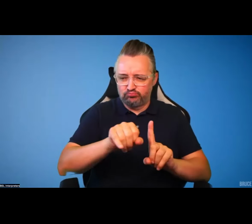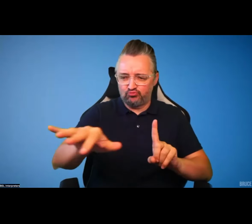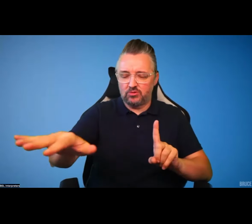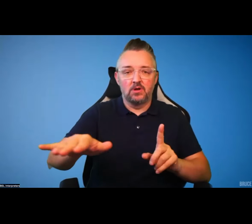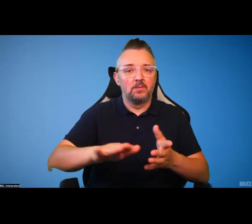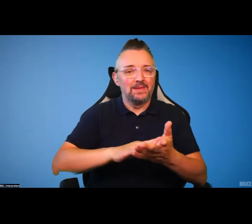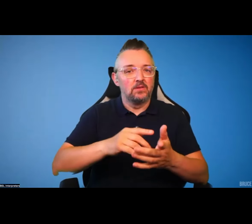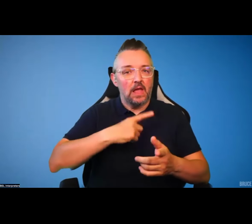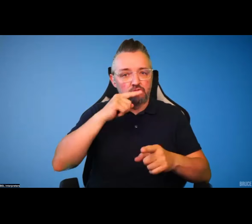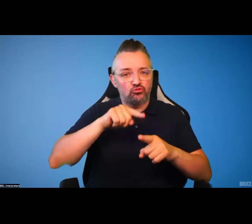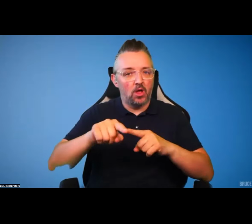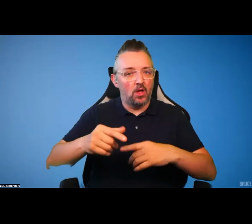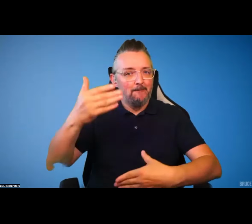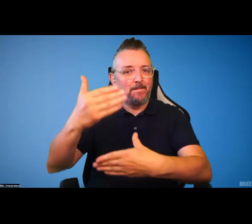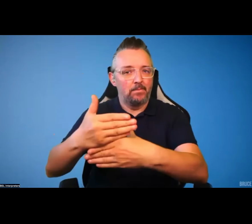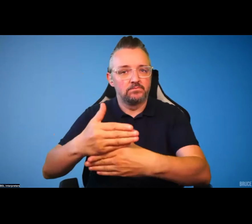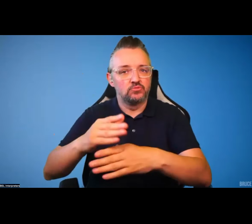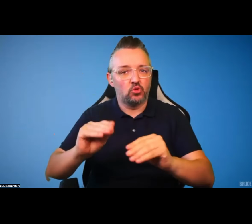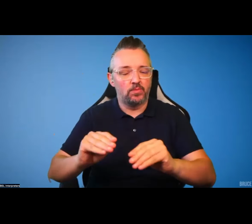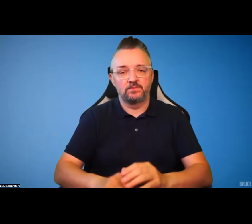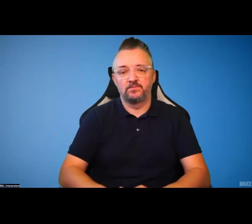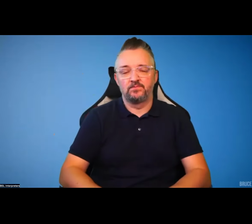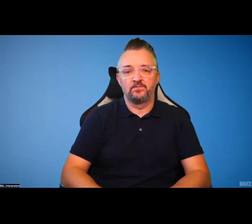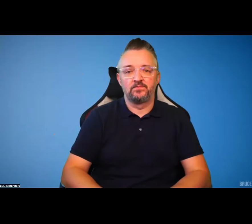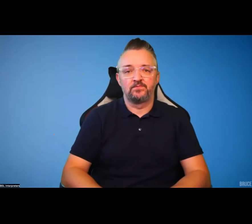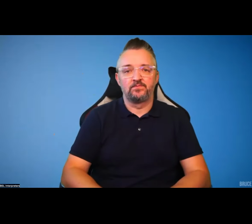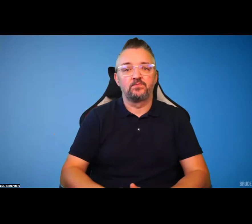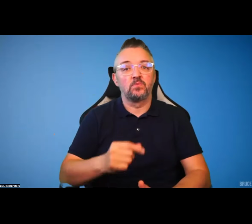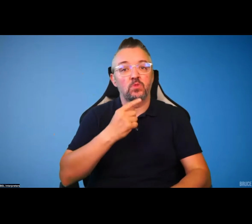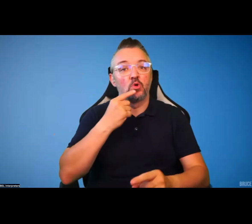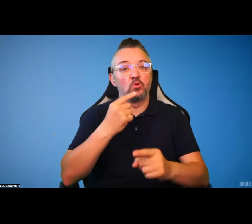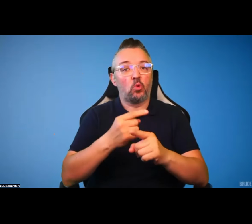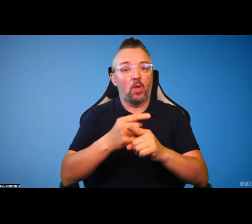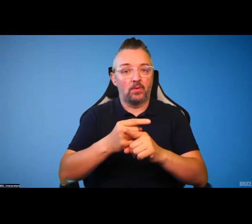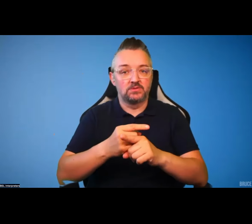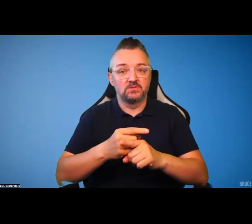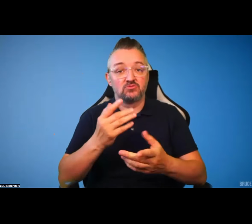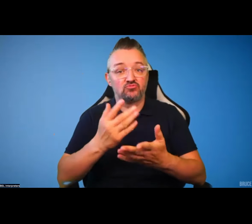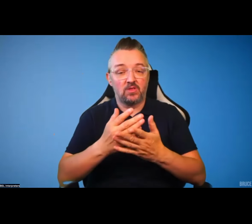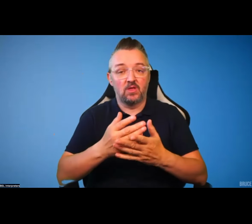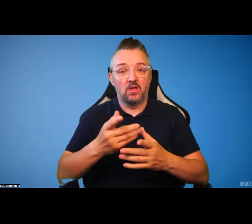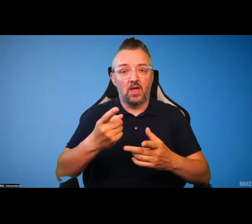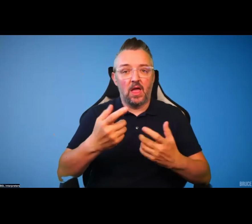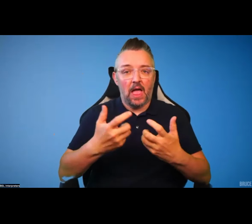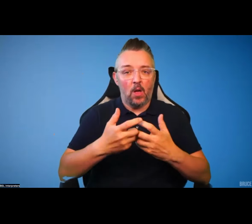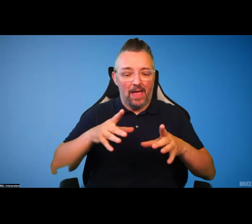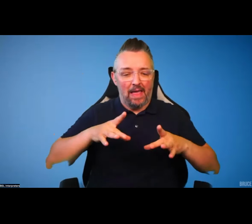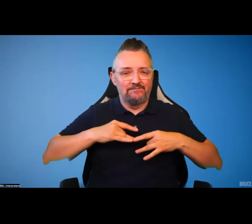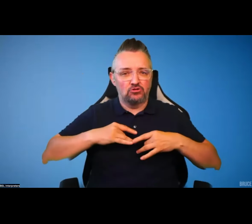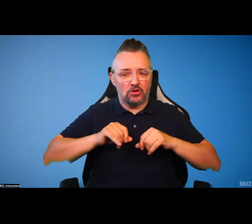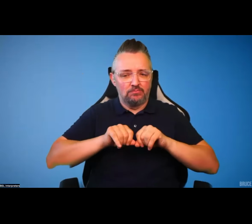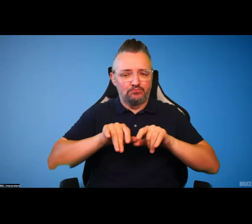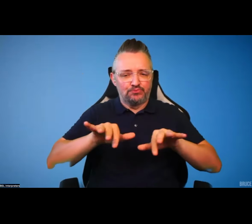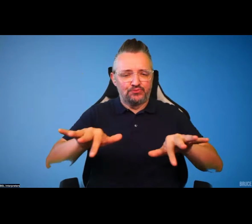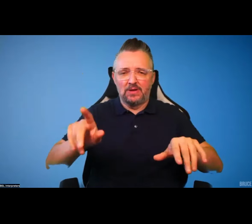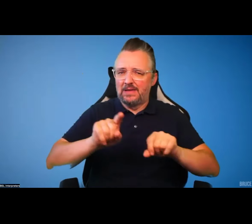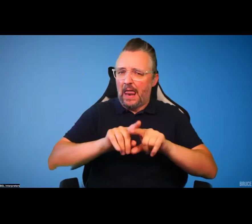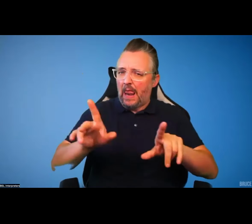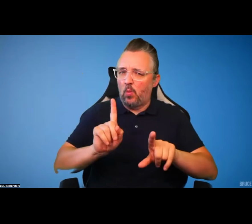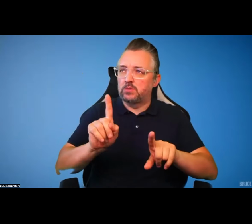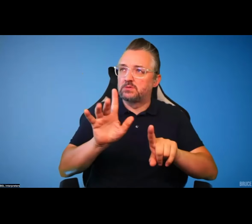that. So I'm just going to cover a bit about the epidemiology, which is basically just what the pattern of infection looks like in the